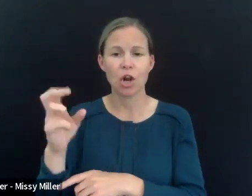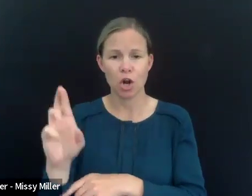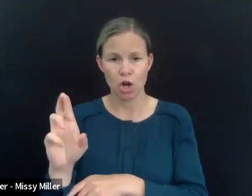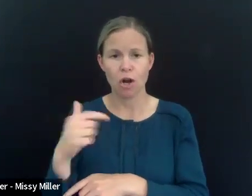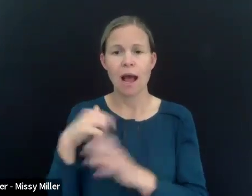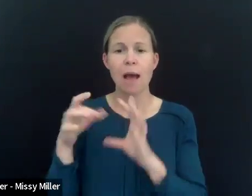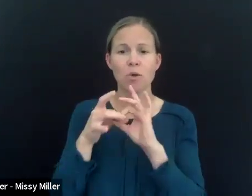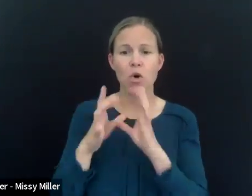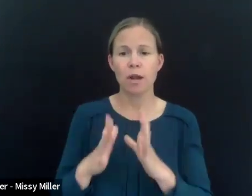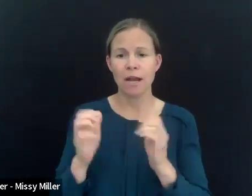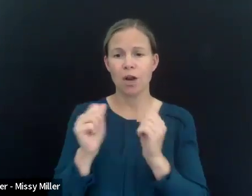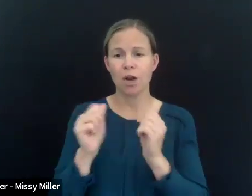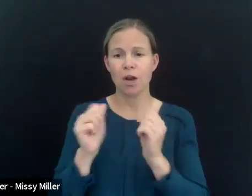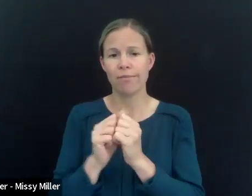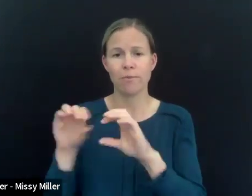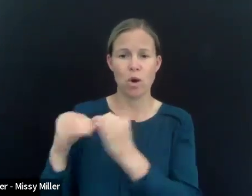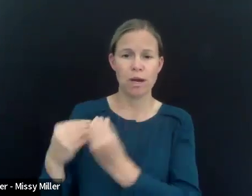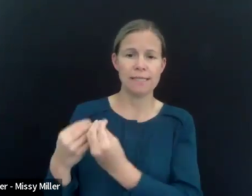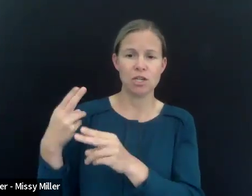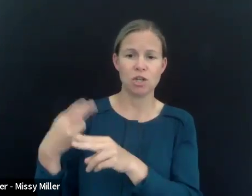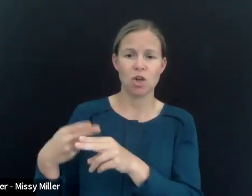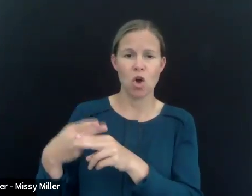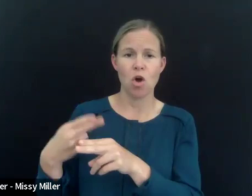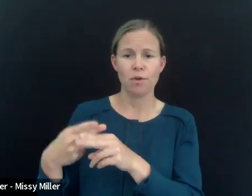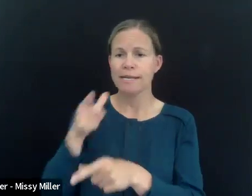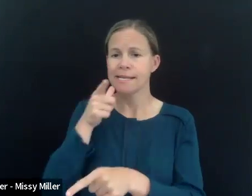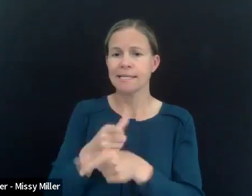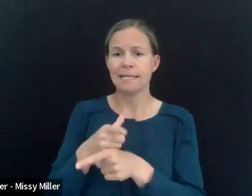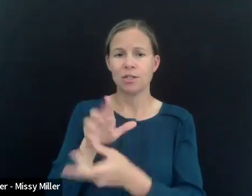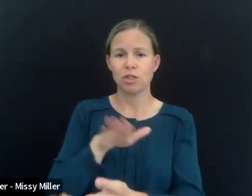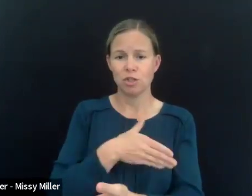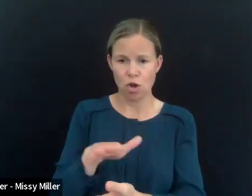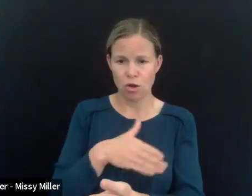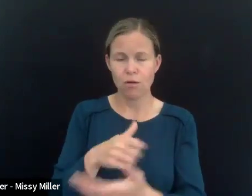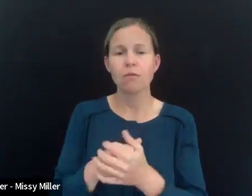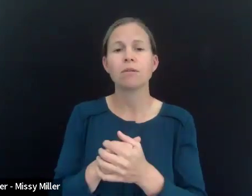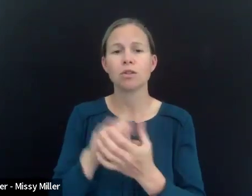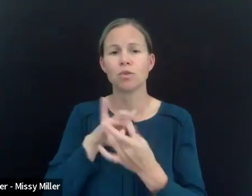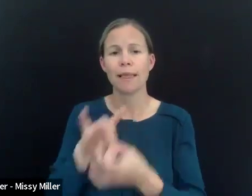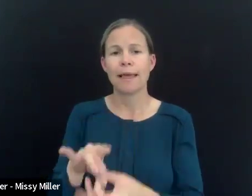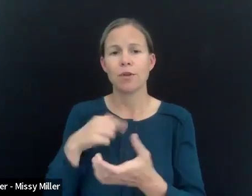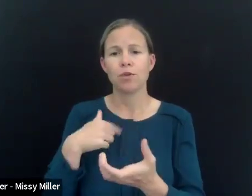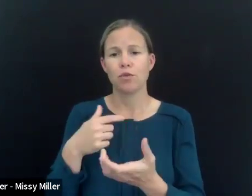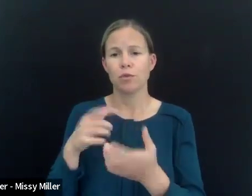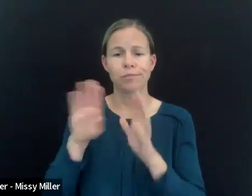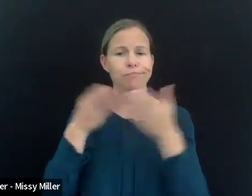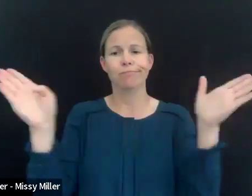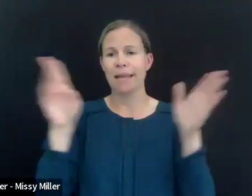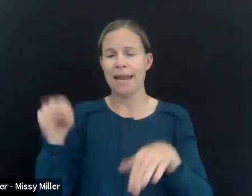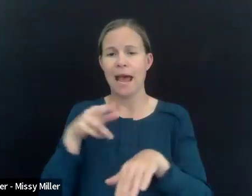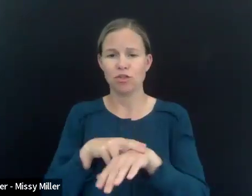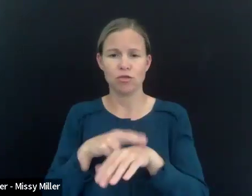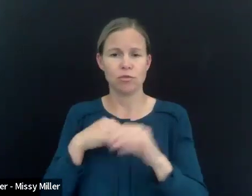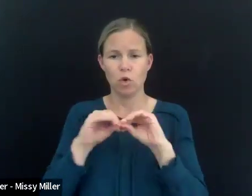Coordinator with Sister Song. Sister Song is a national women of color-led reproductive justice organization.